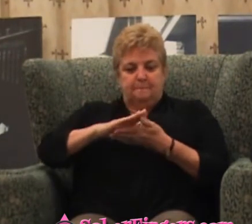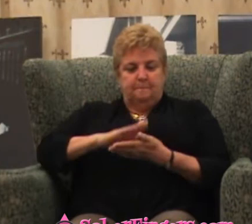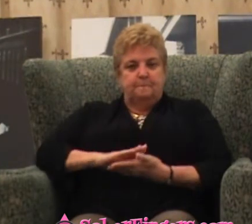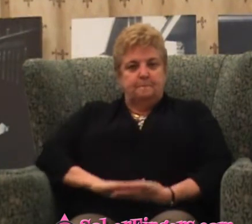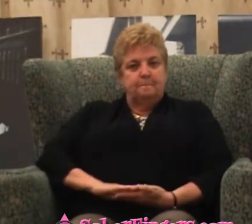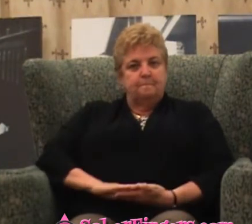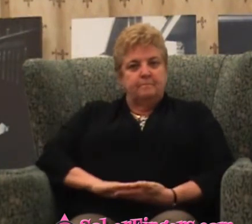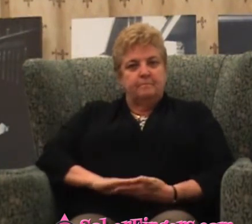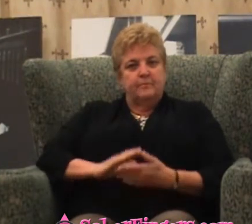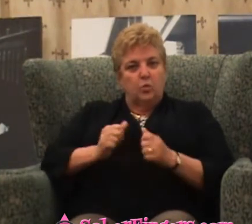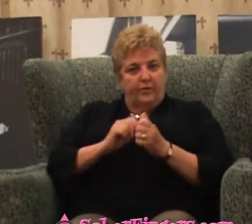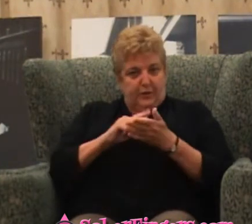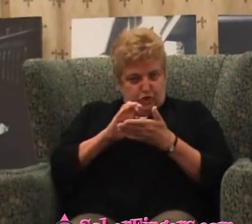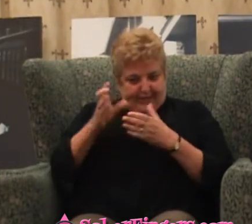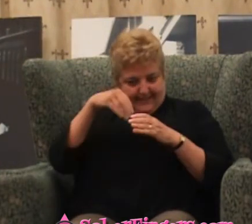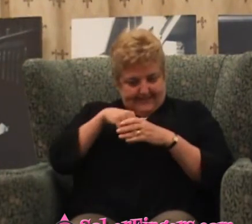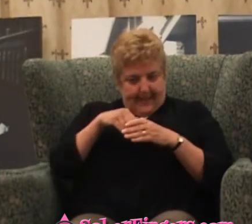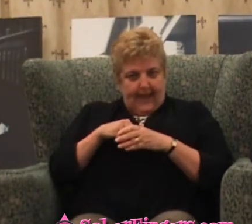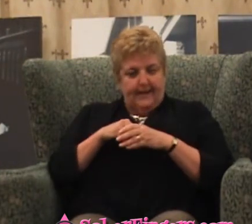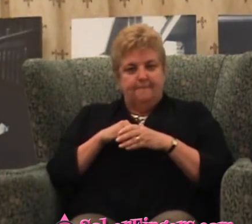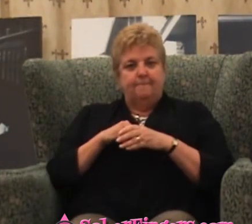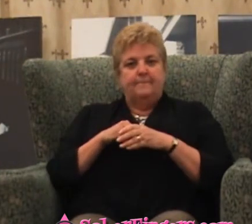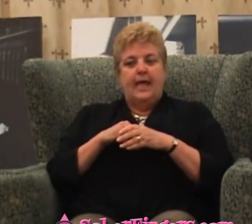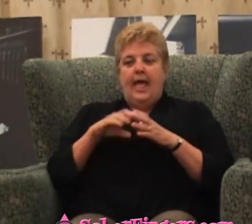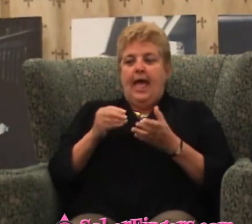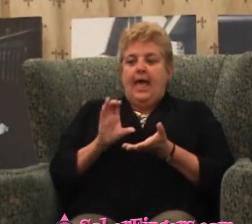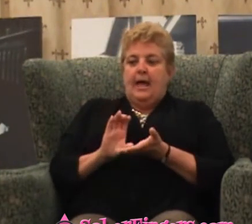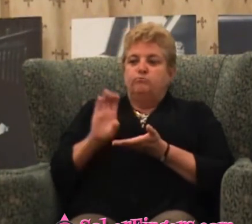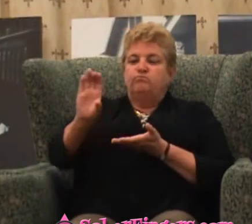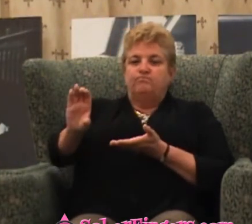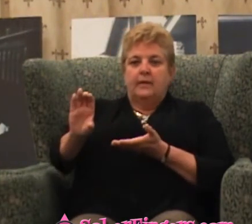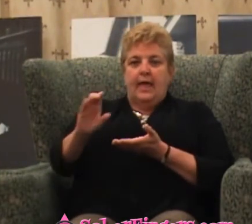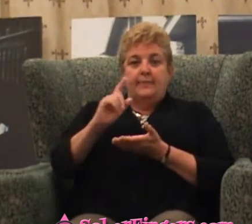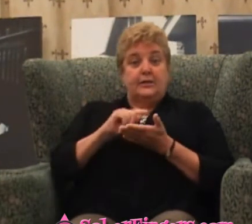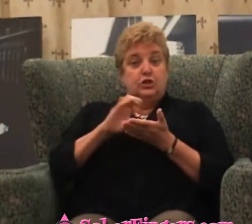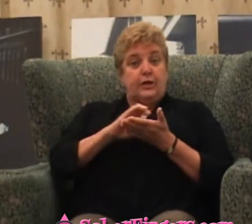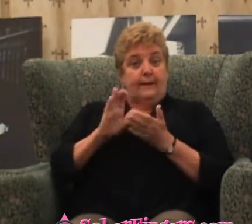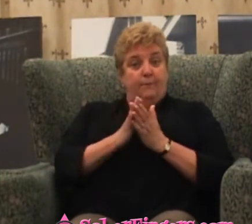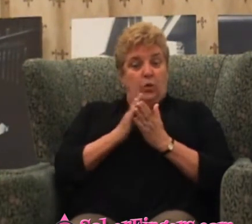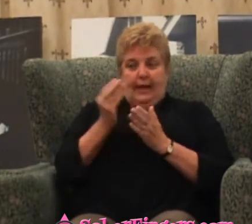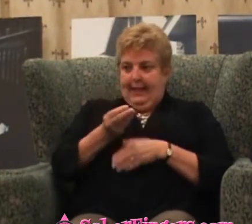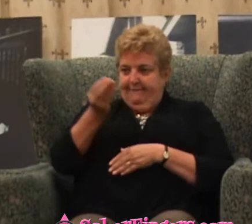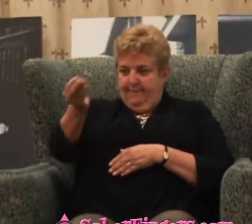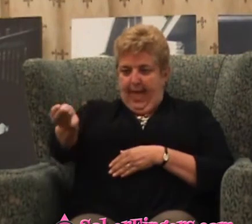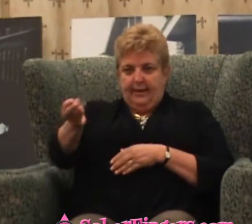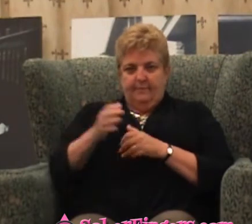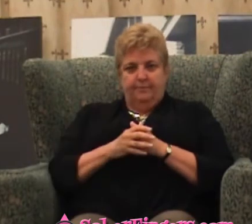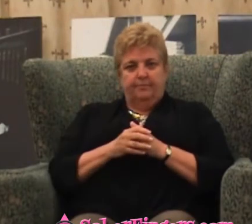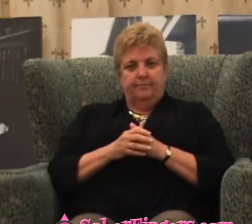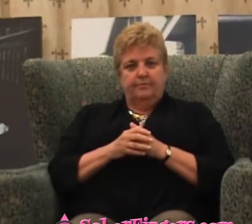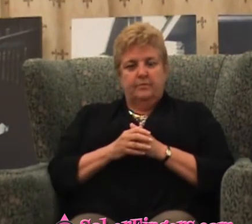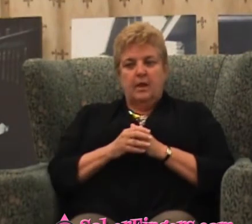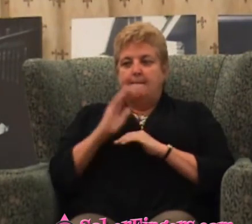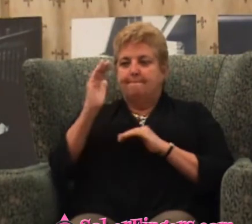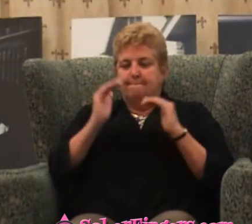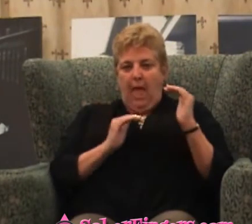inside, and I gave her her checkbook back, and it was balanced, and